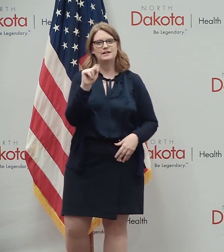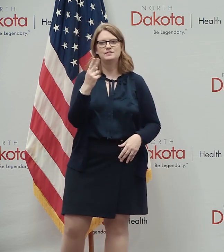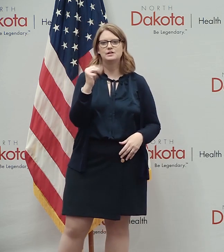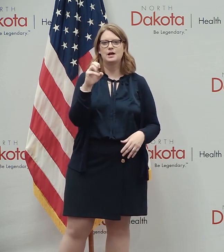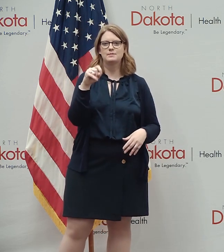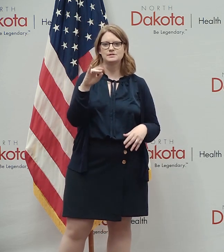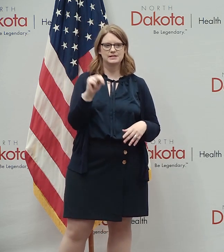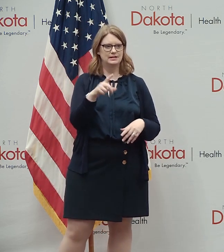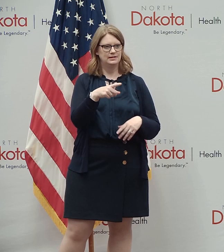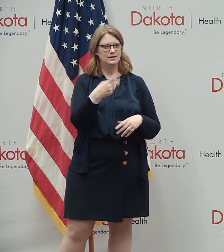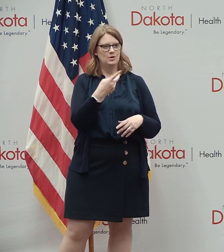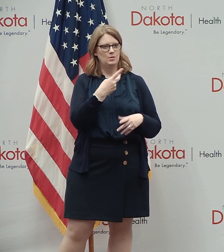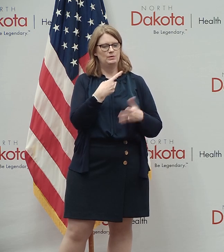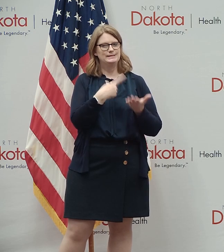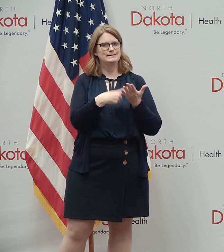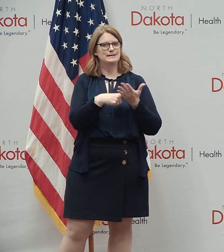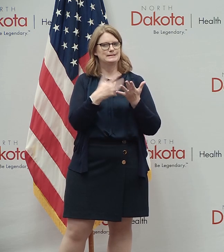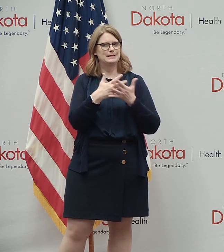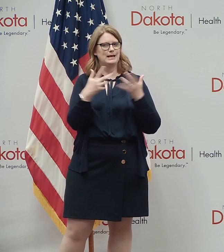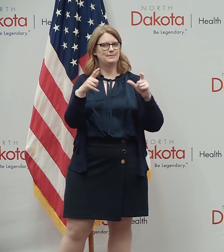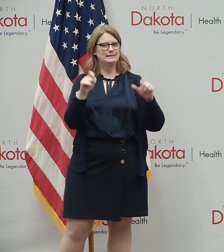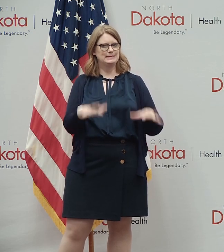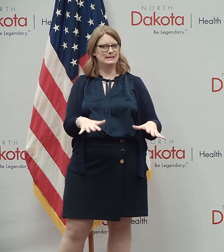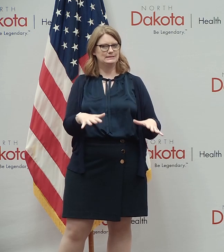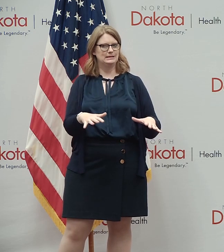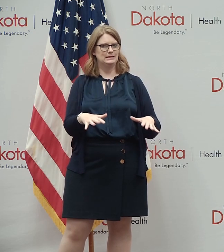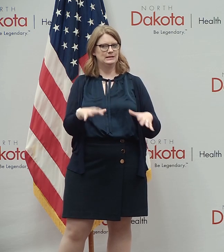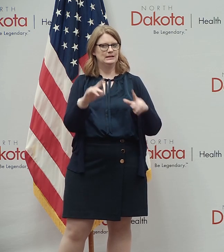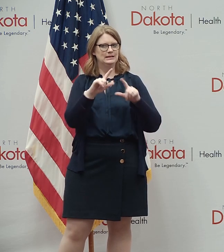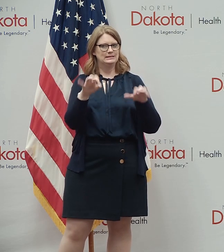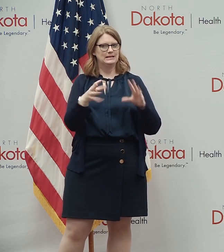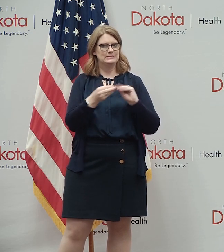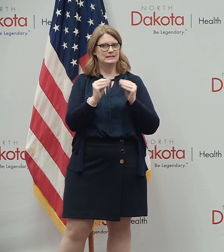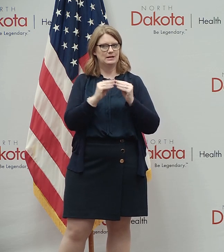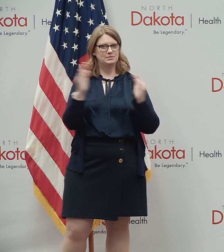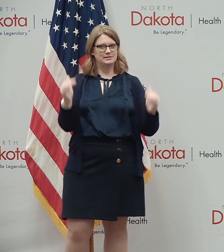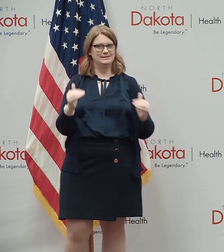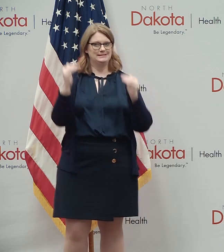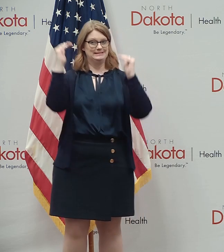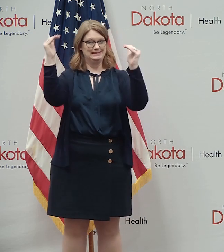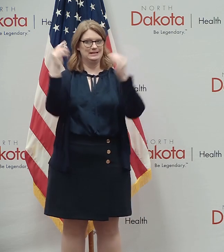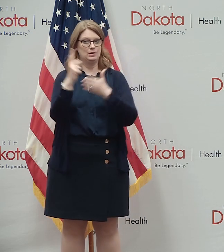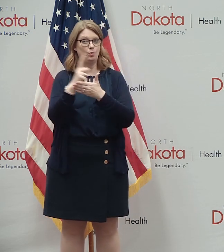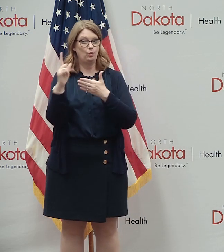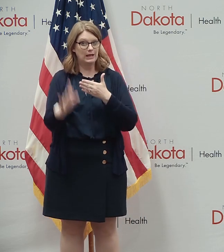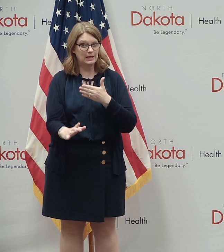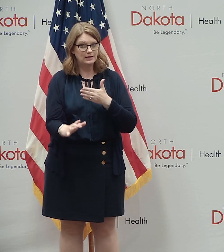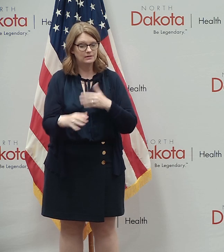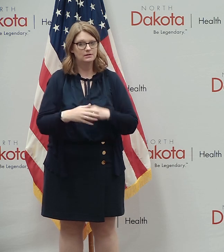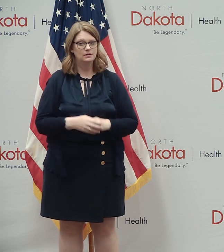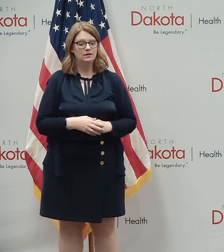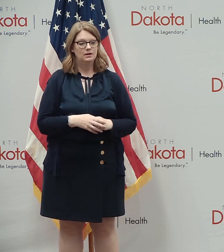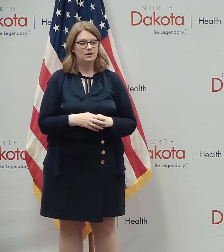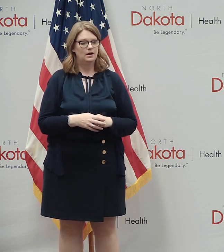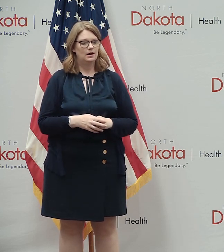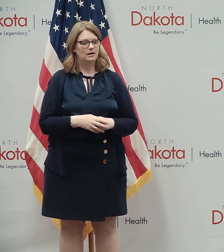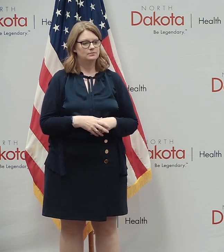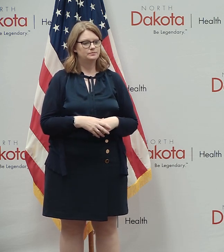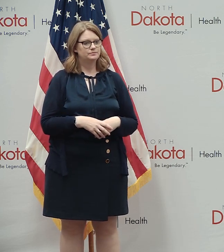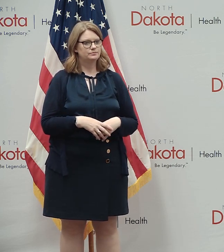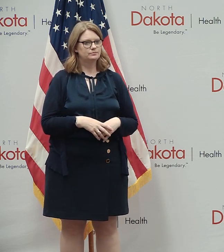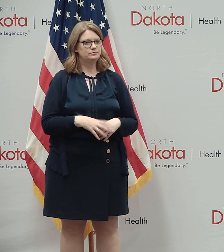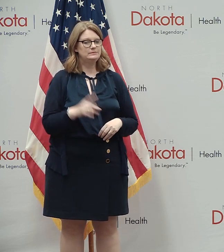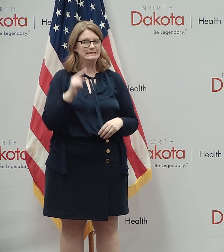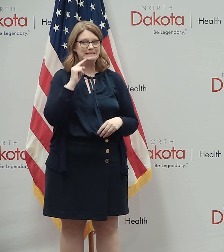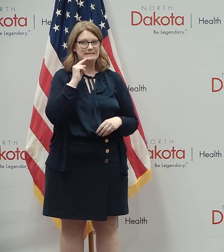lot about testing and how to get our testing numbers up on weekends. So there is a serious